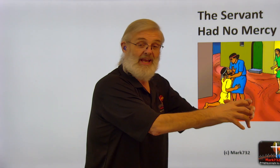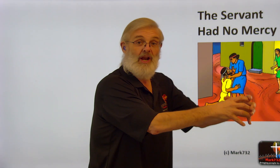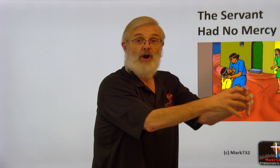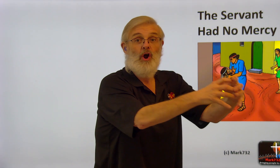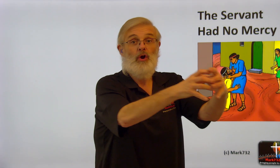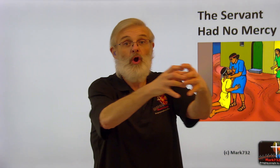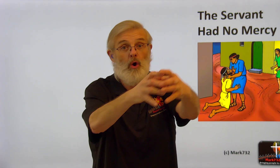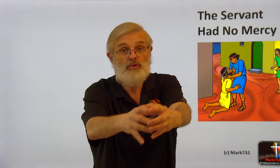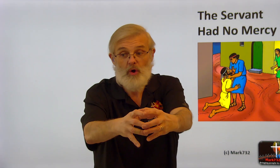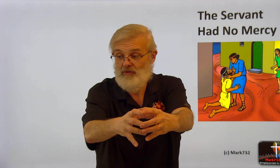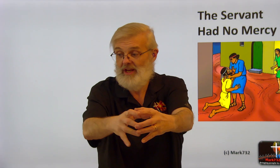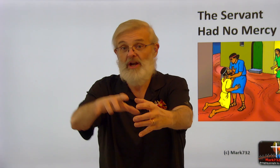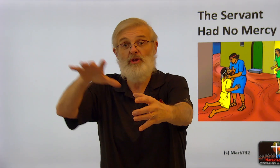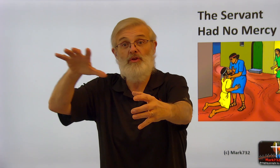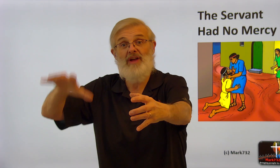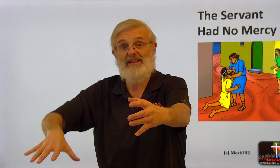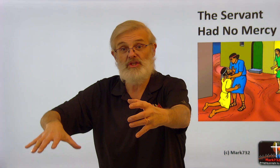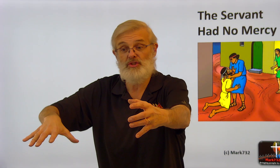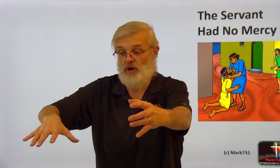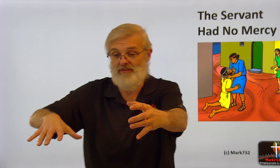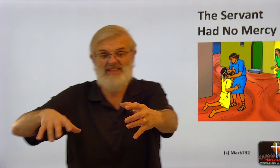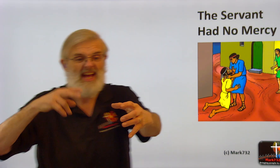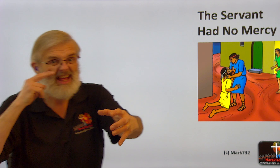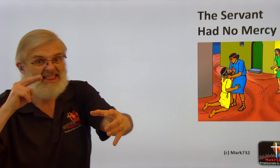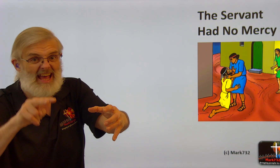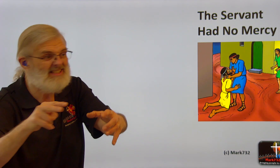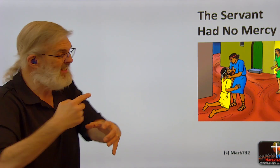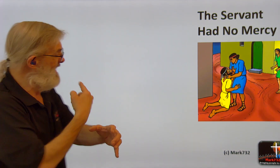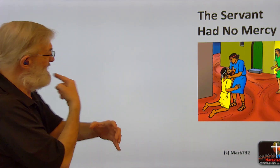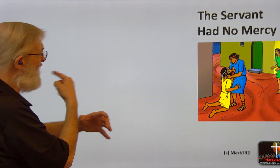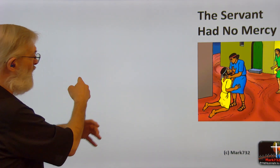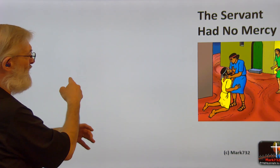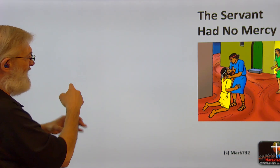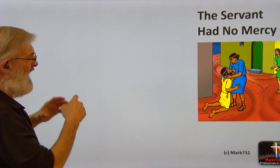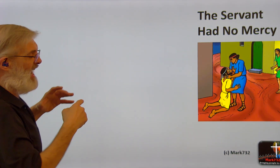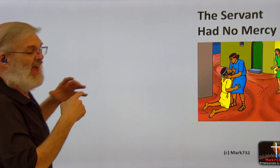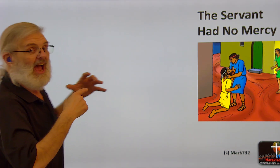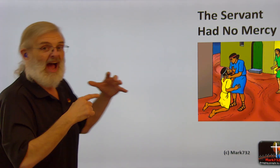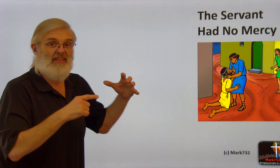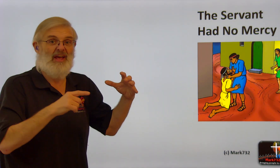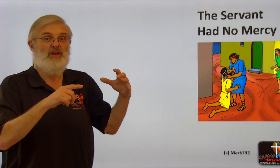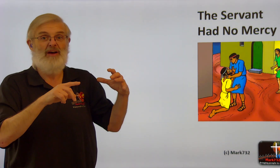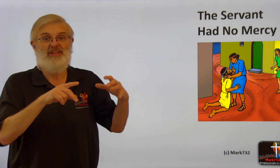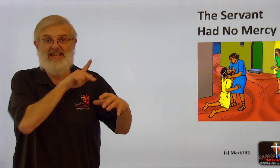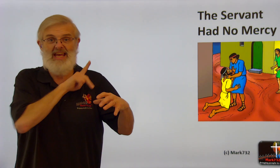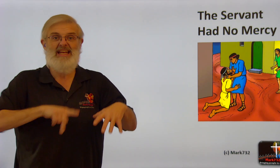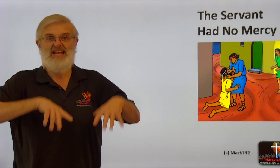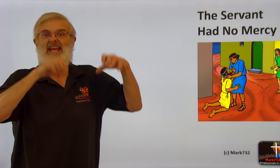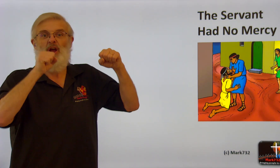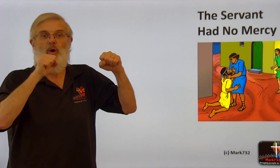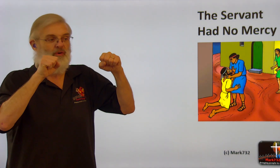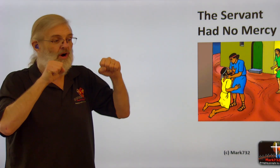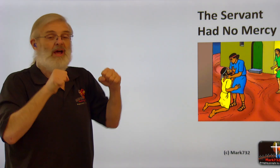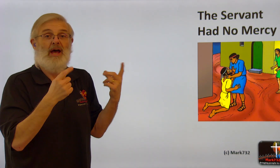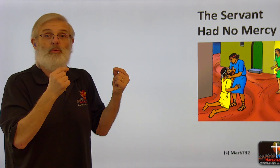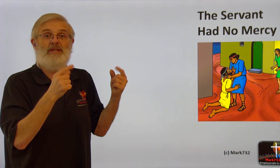here. You've got the servants, they tell the king, and then you have the king taking over. And what does he do?